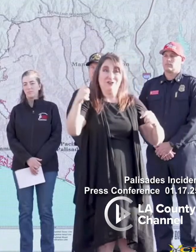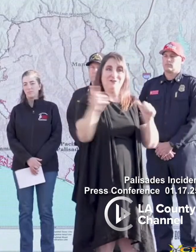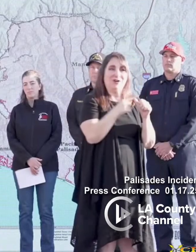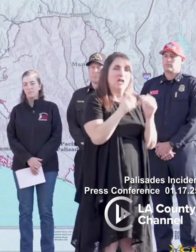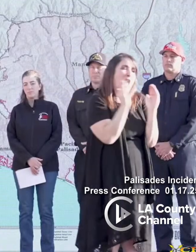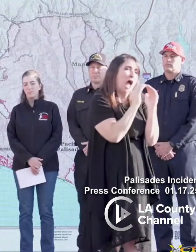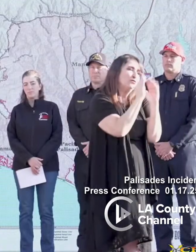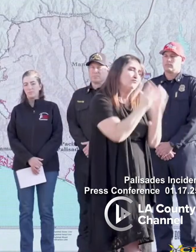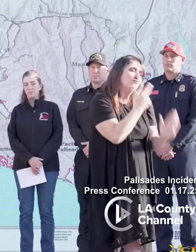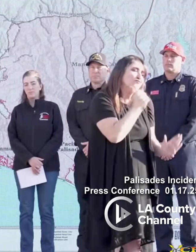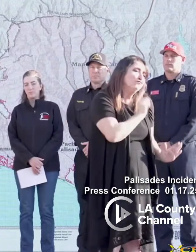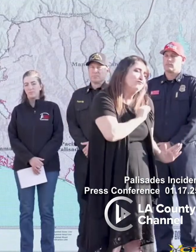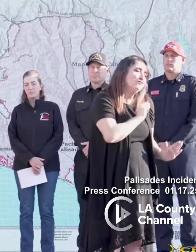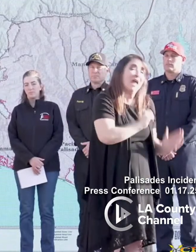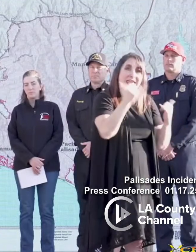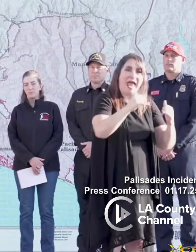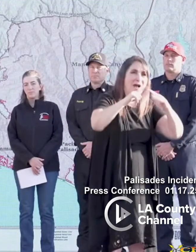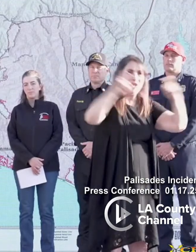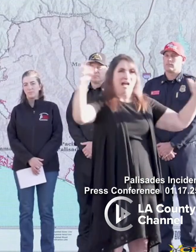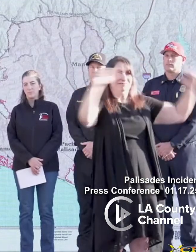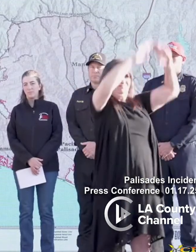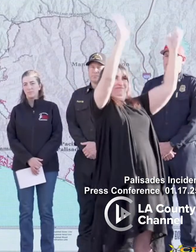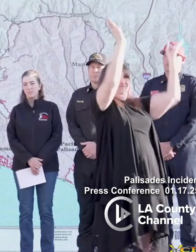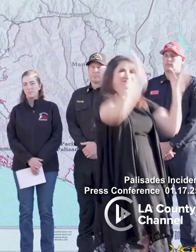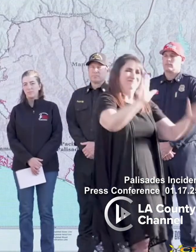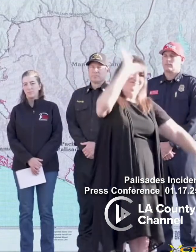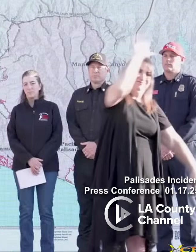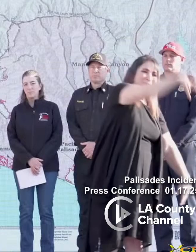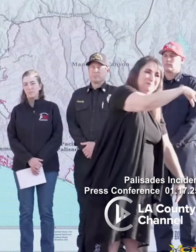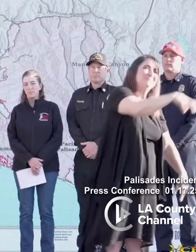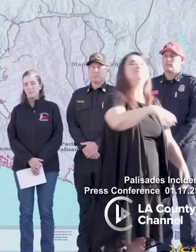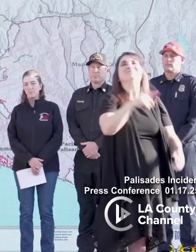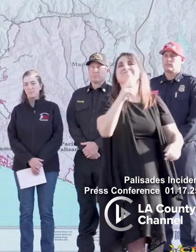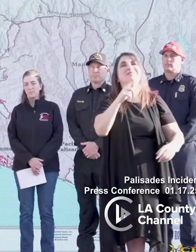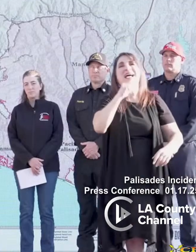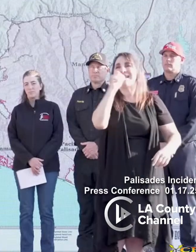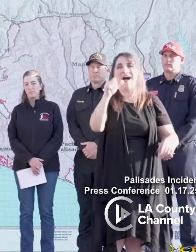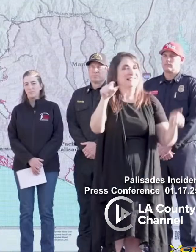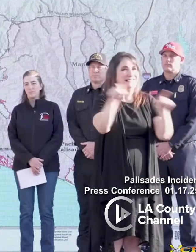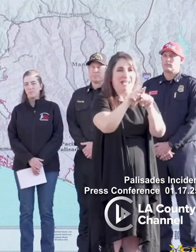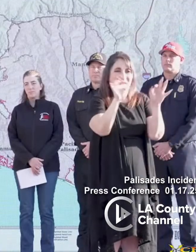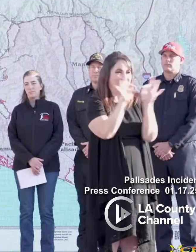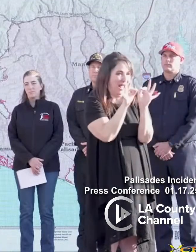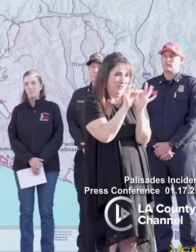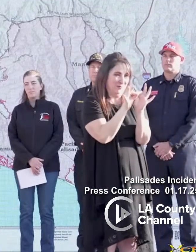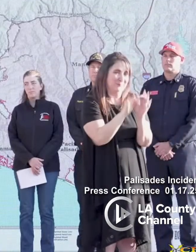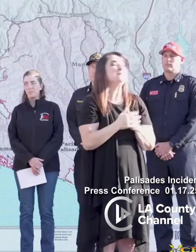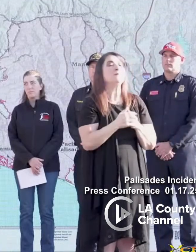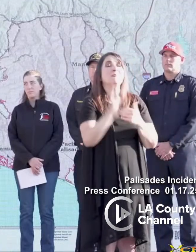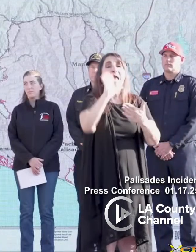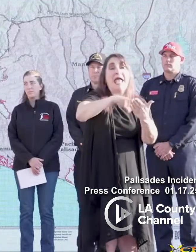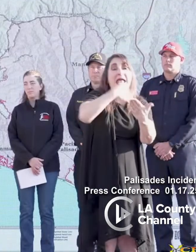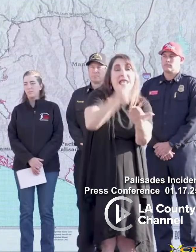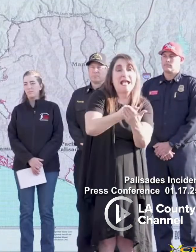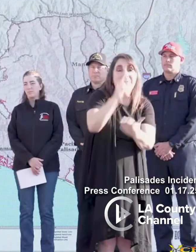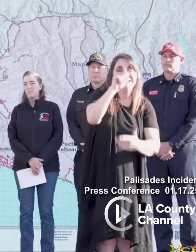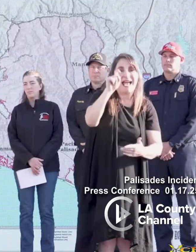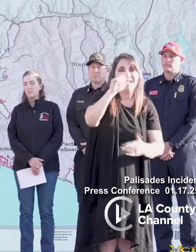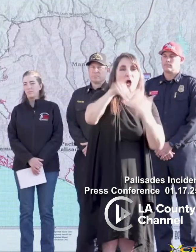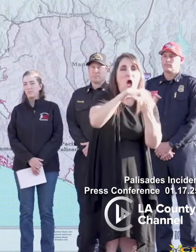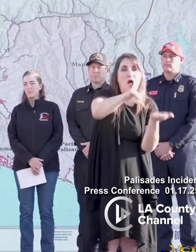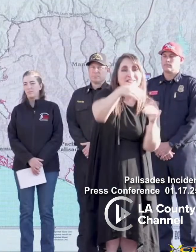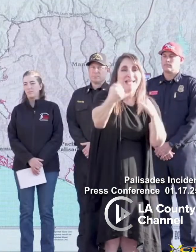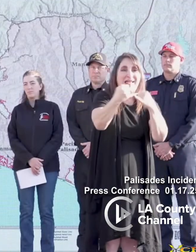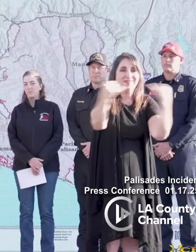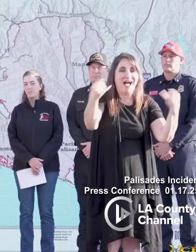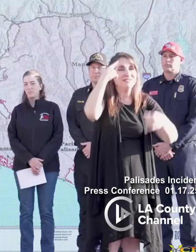you're going to be subject to property tax reassessment. Income taxation. First, all the deadlines throughout LA